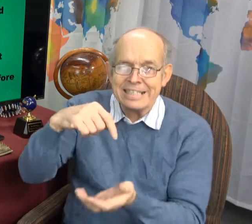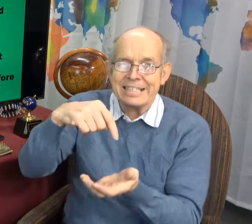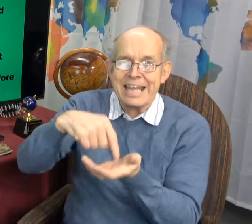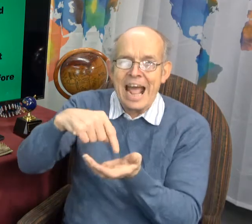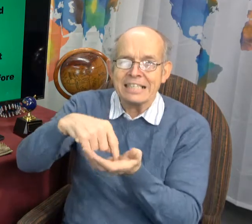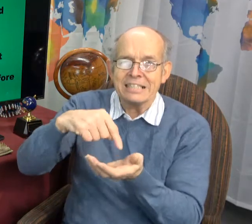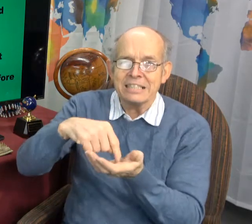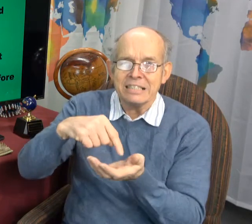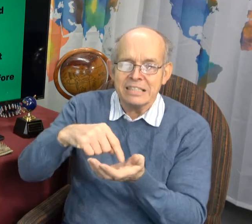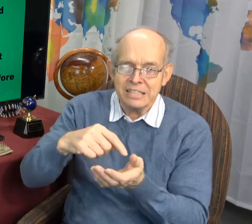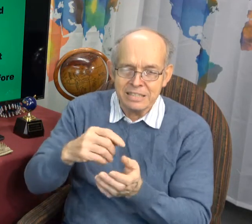that